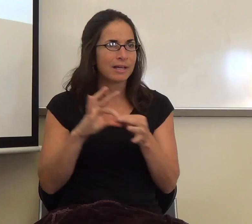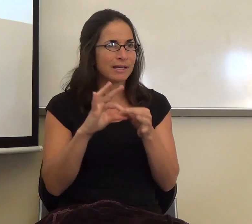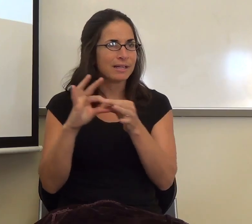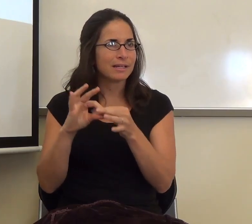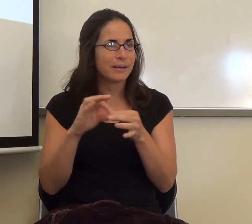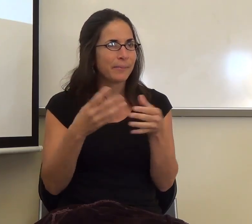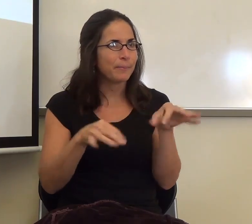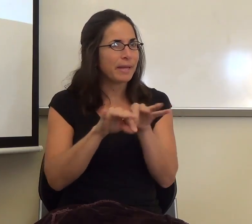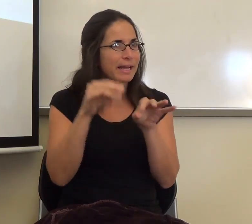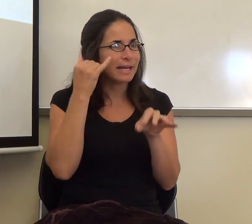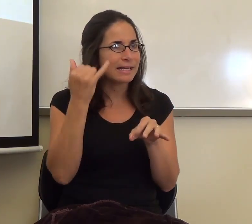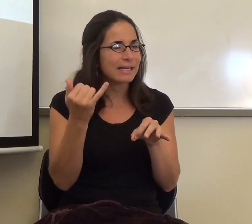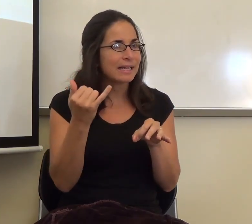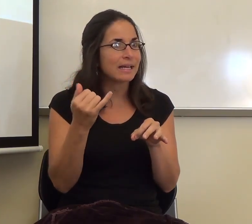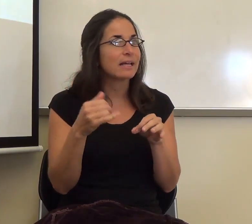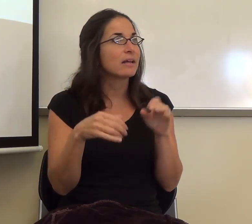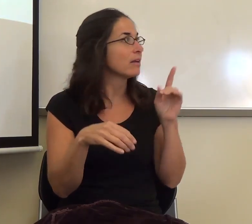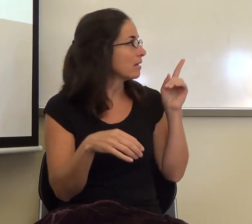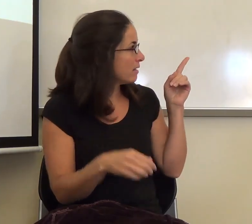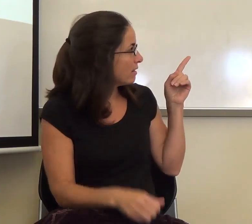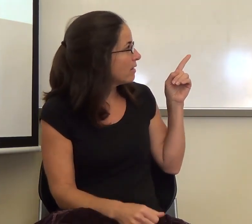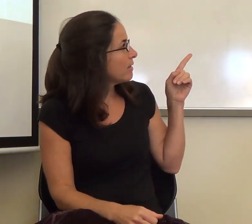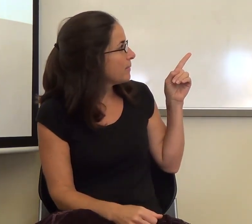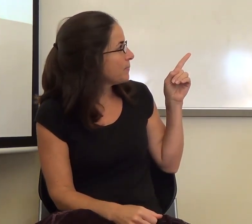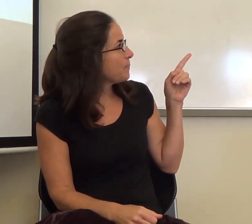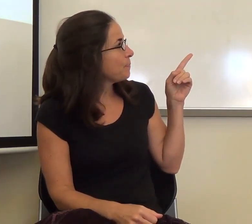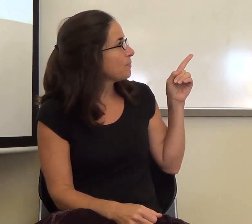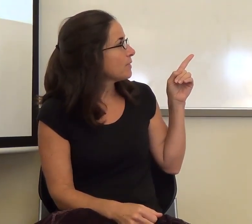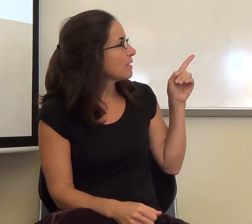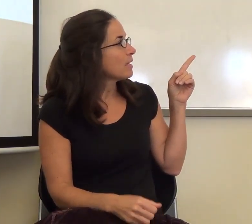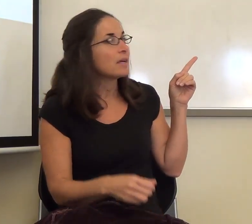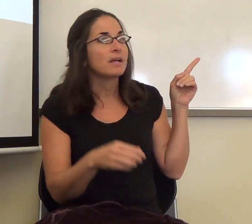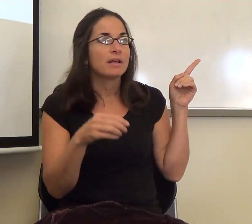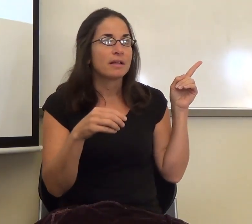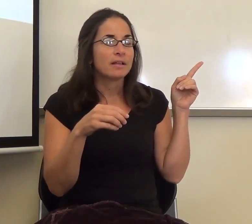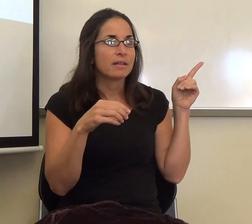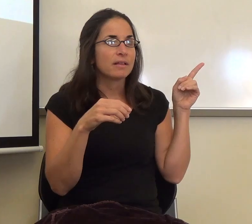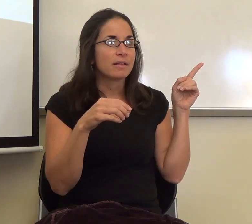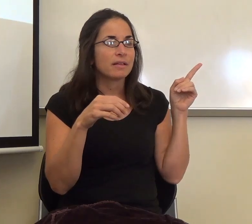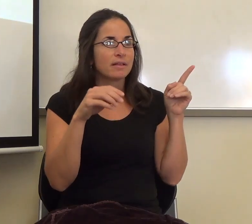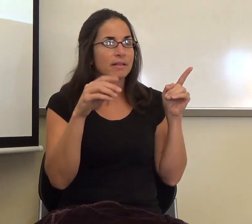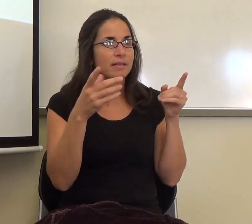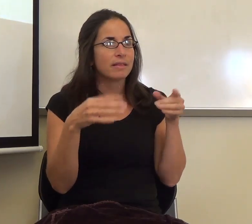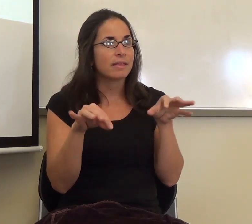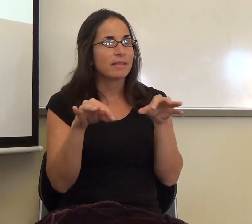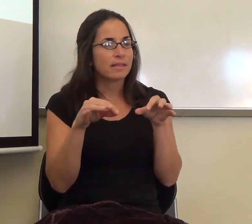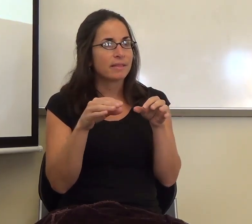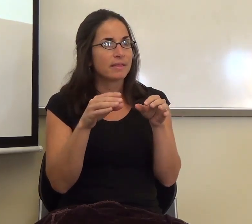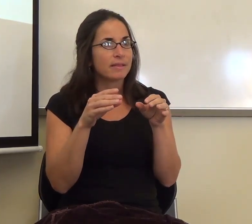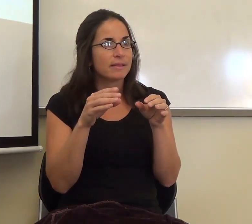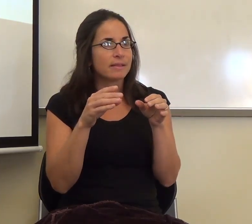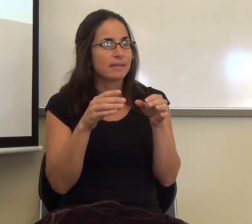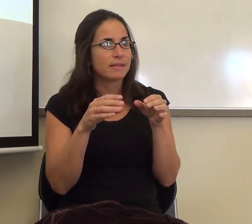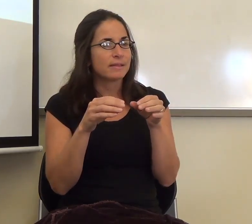This has to say, the author is trying to tell me what about this thing? What is the author trying to tell